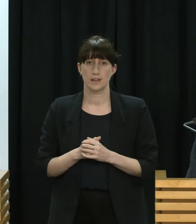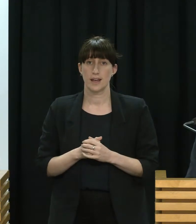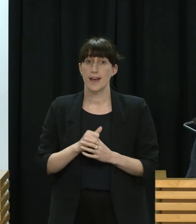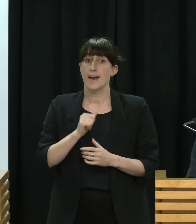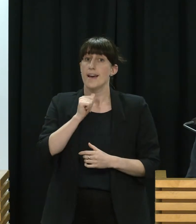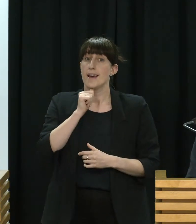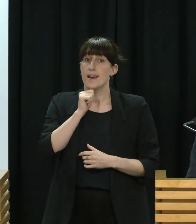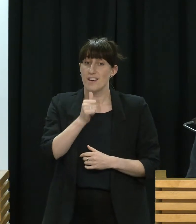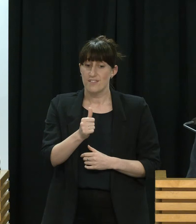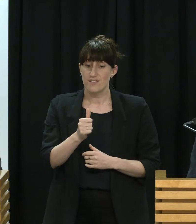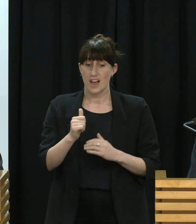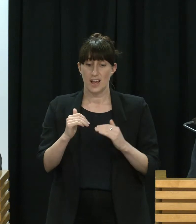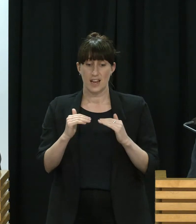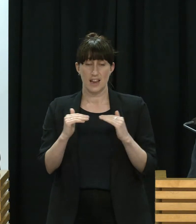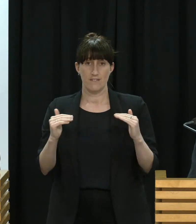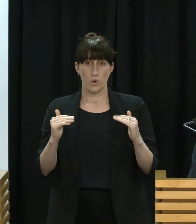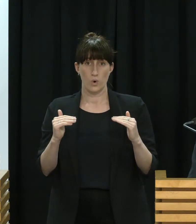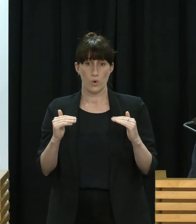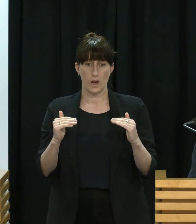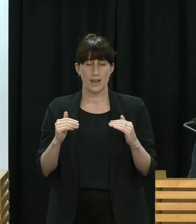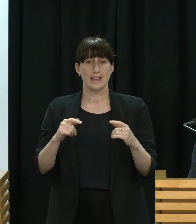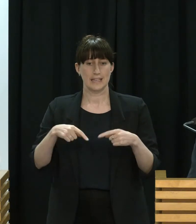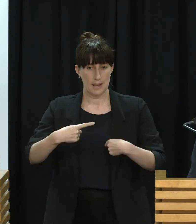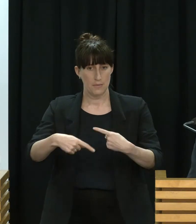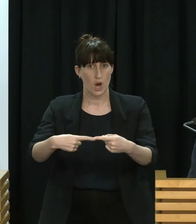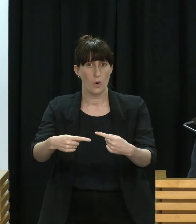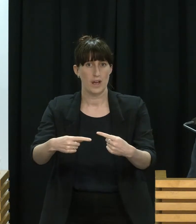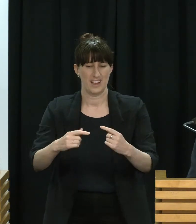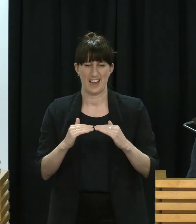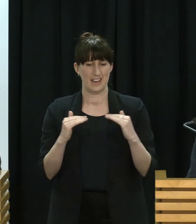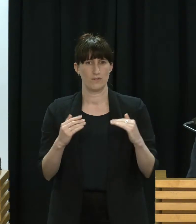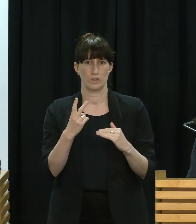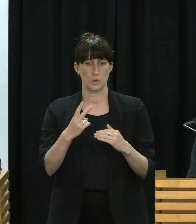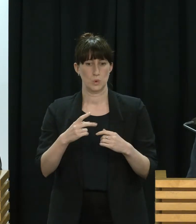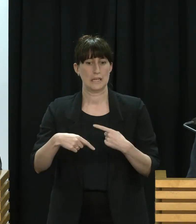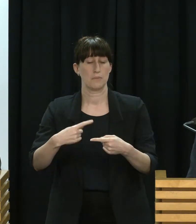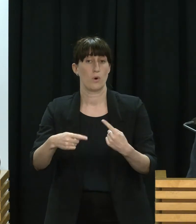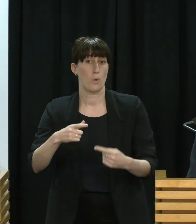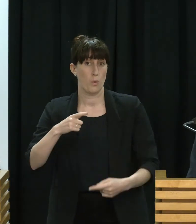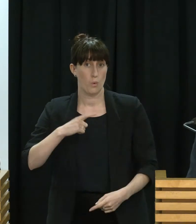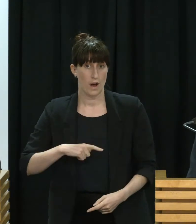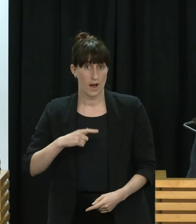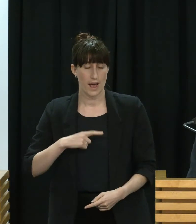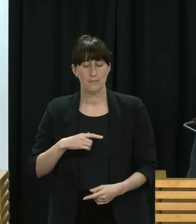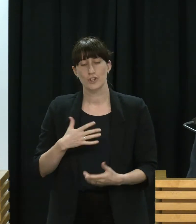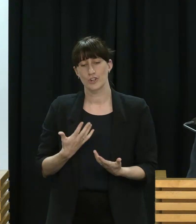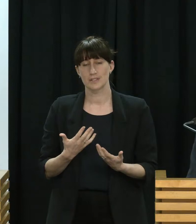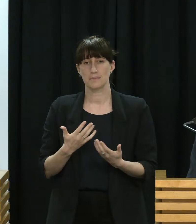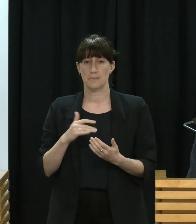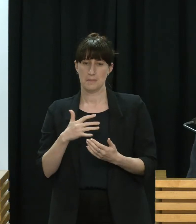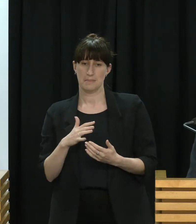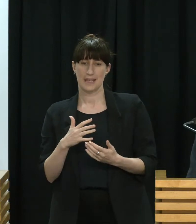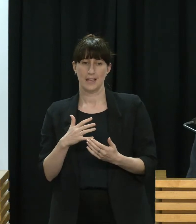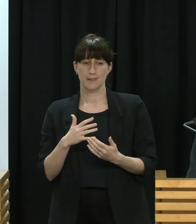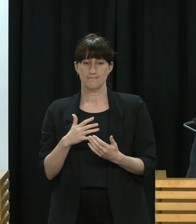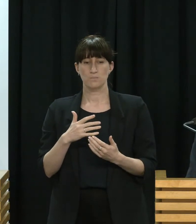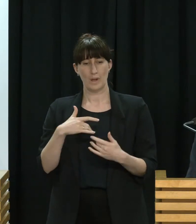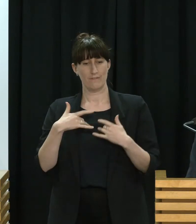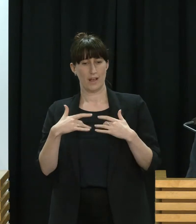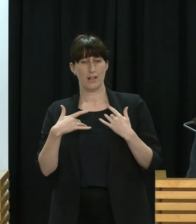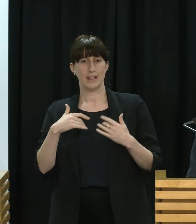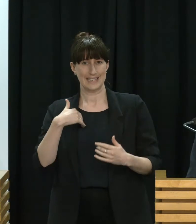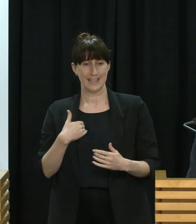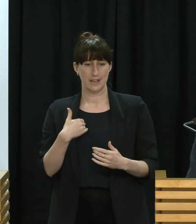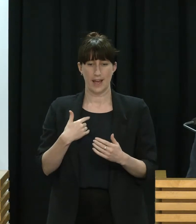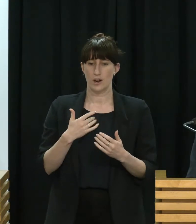to extend the alert levels, we would do that on the basis that we still needed to do more contact tracing and testing, or because there was some further need to